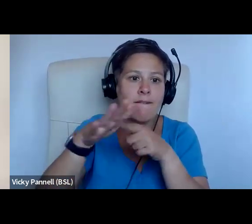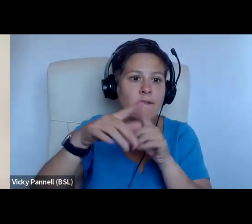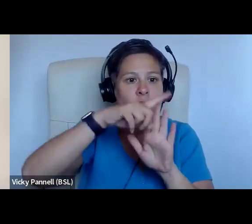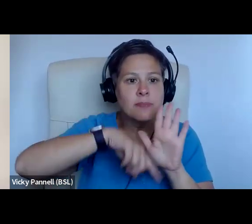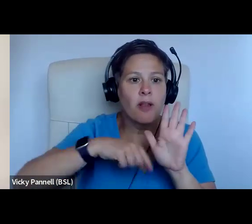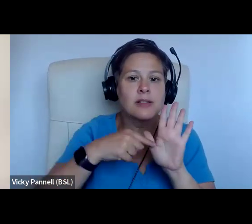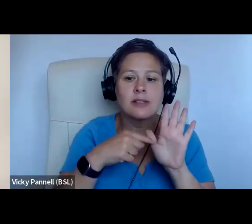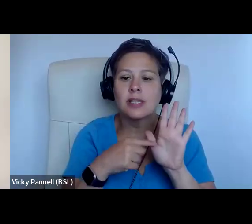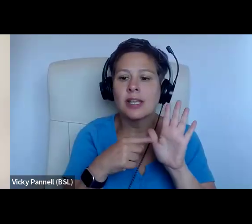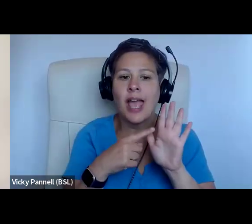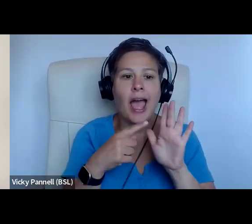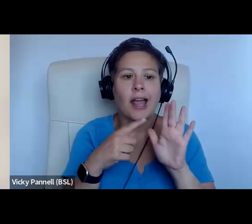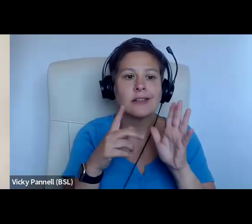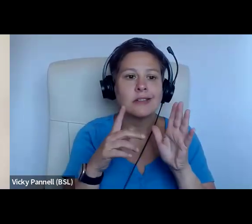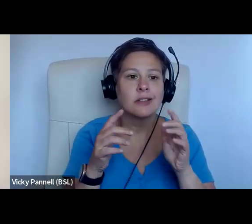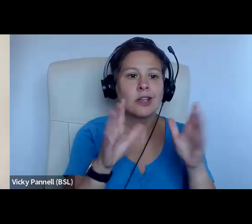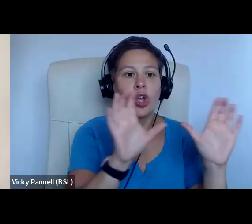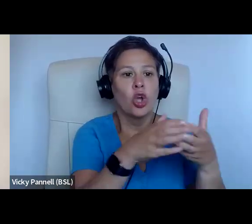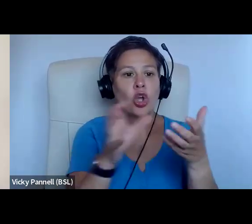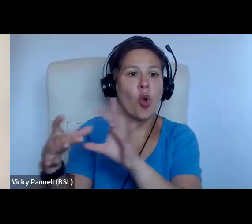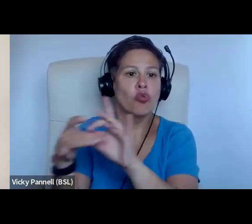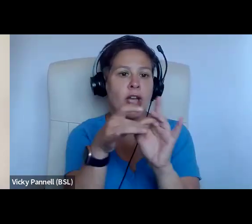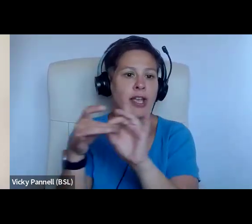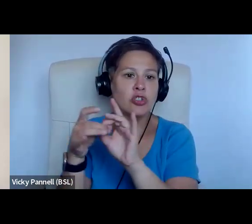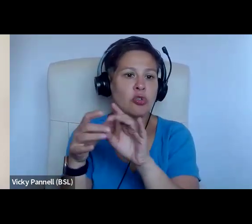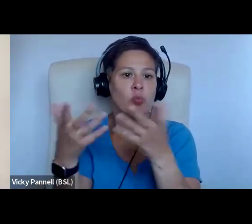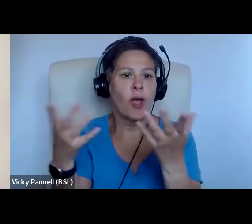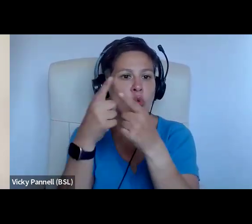and kind of co-creation at a university level.